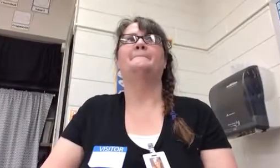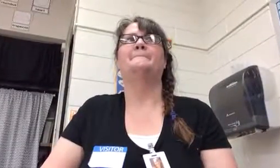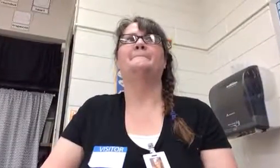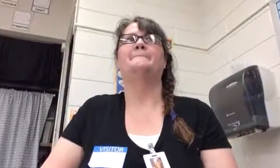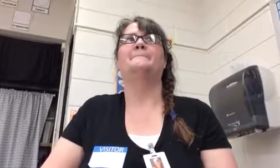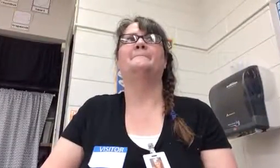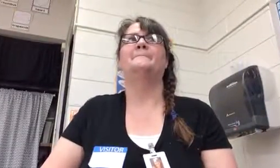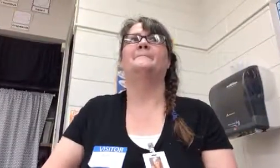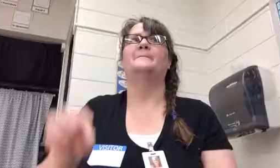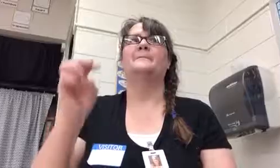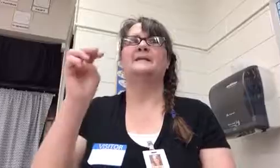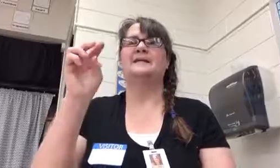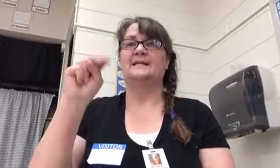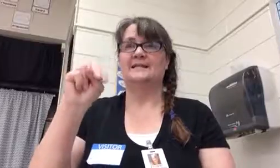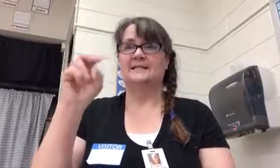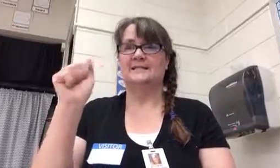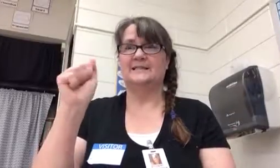Avonlea, give me an animal.